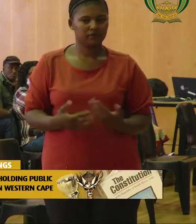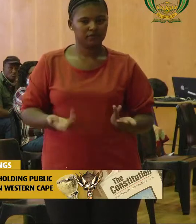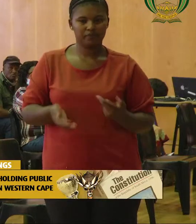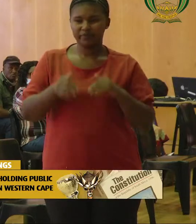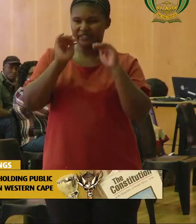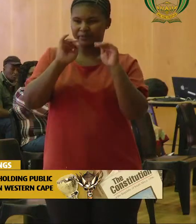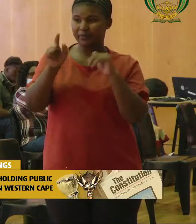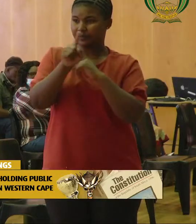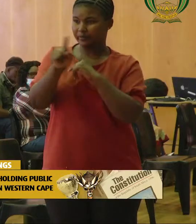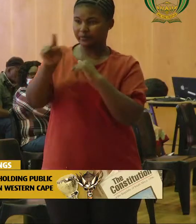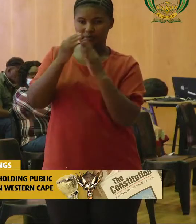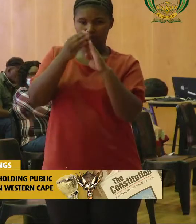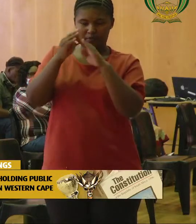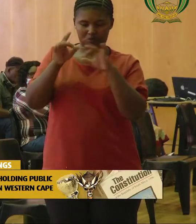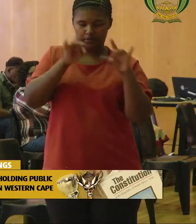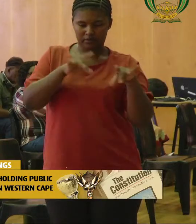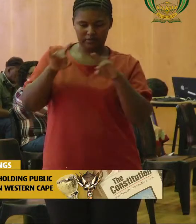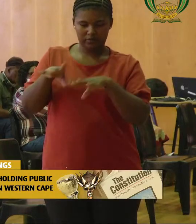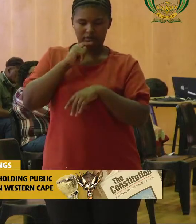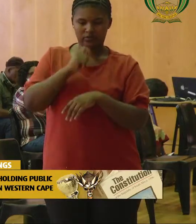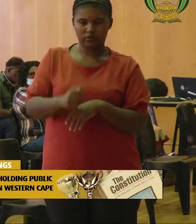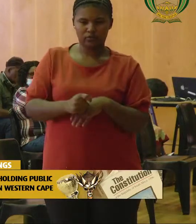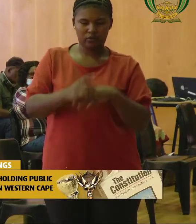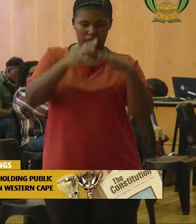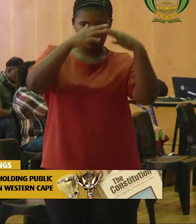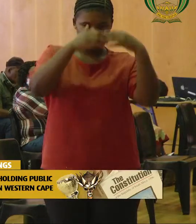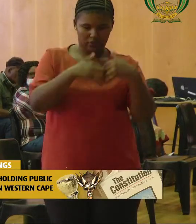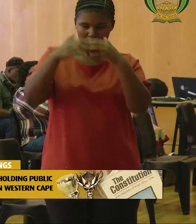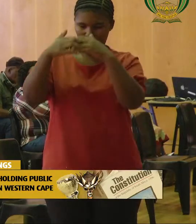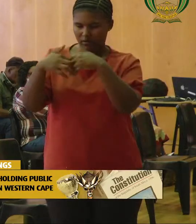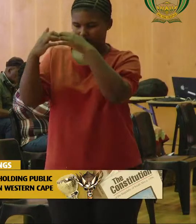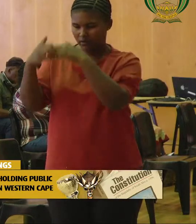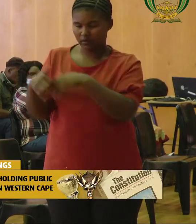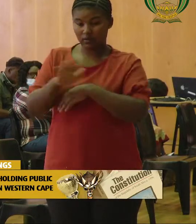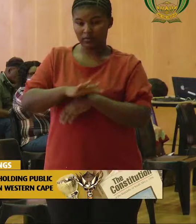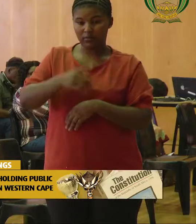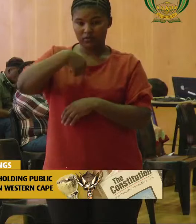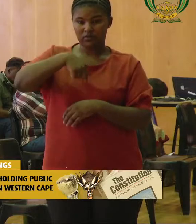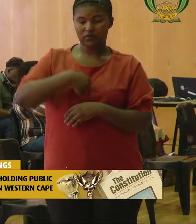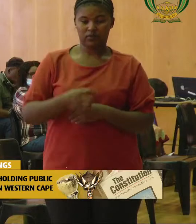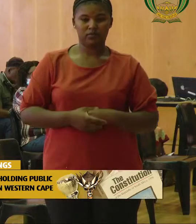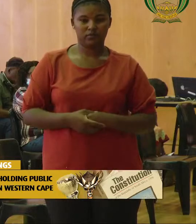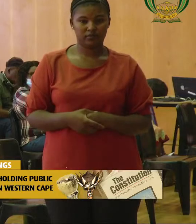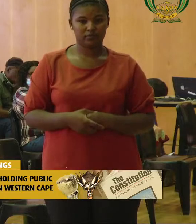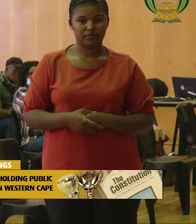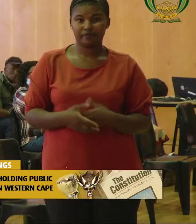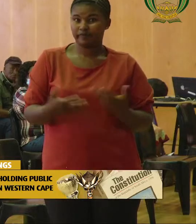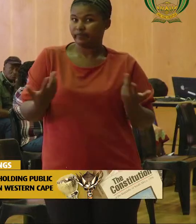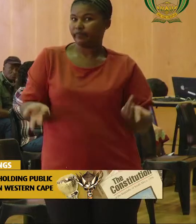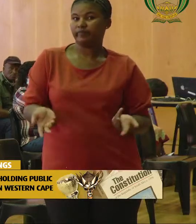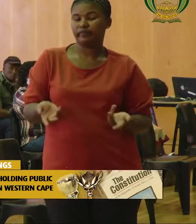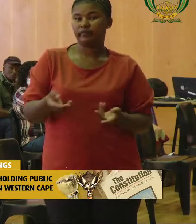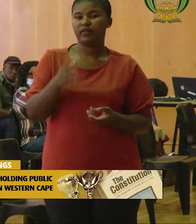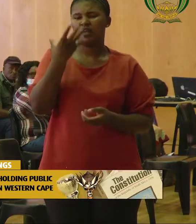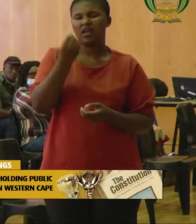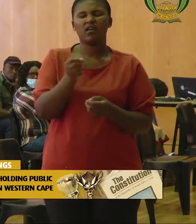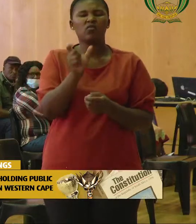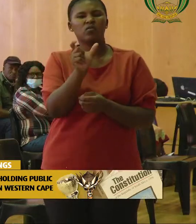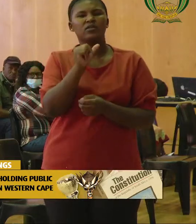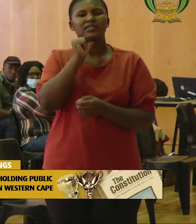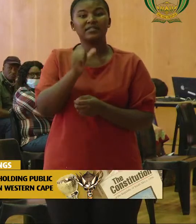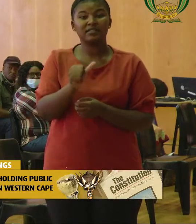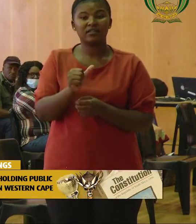is suffering. The town is going downwards. In Afrikaans, is a saying that says,